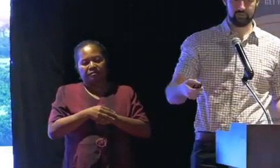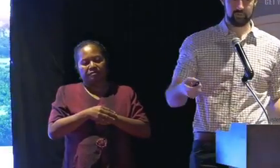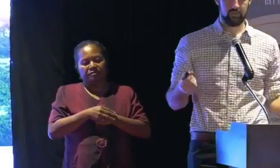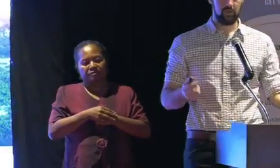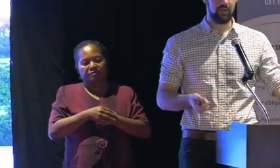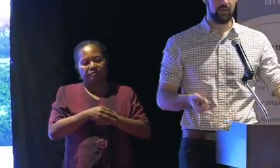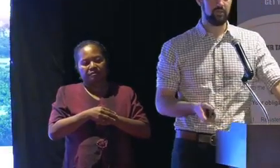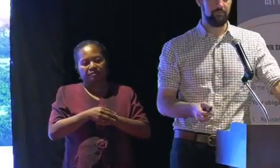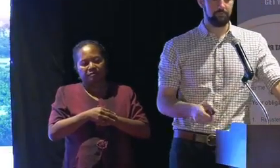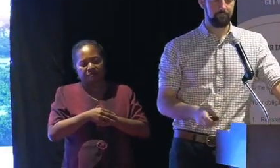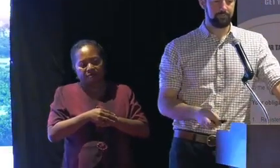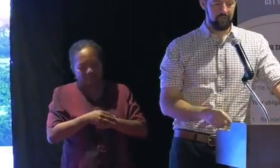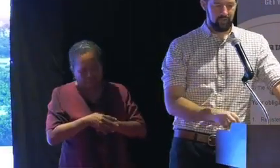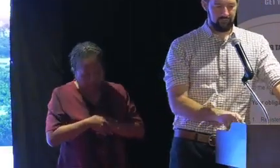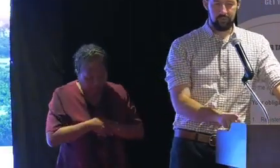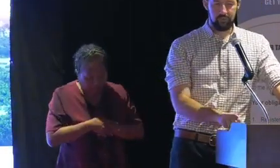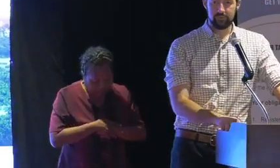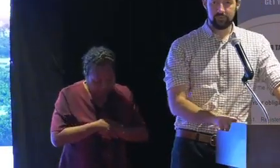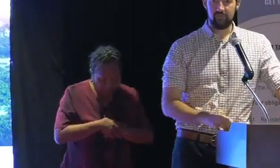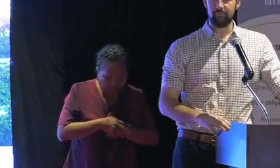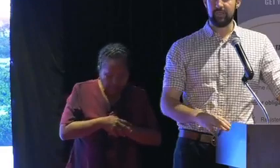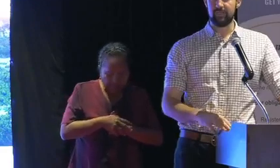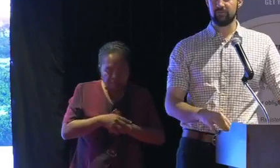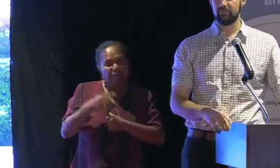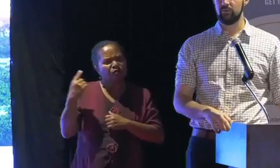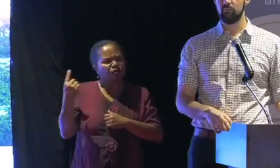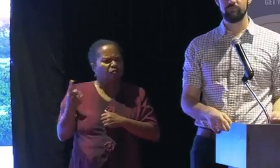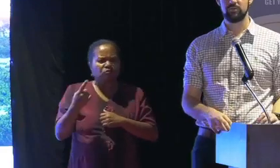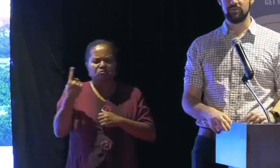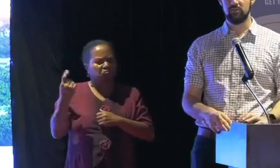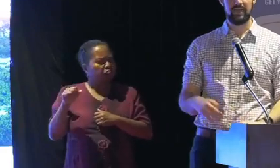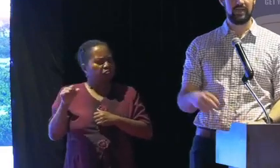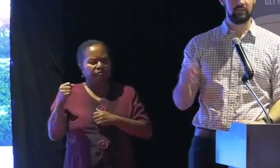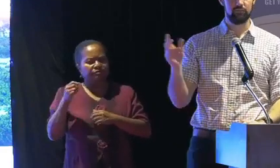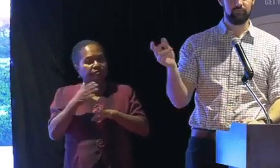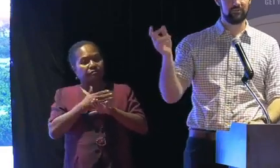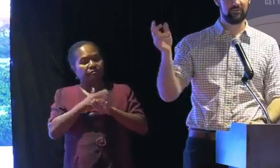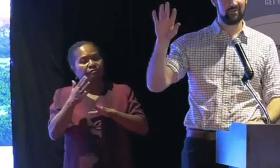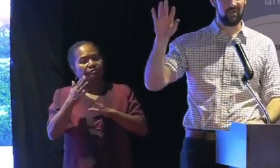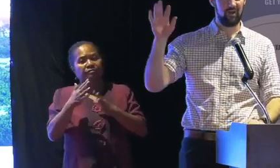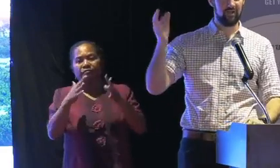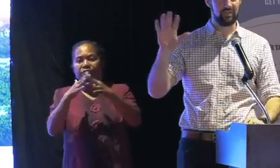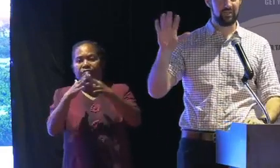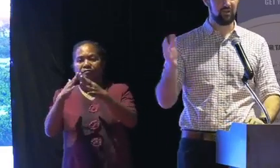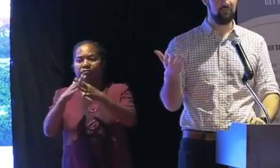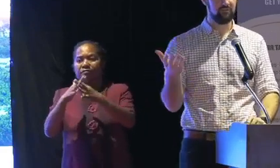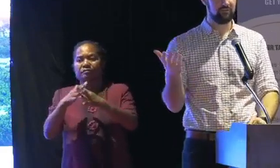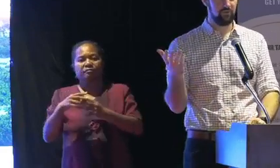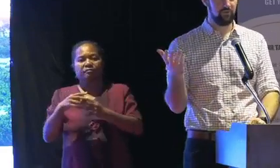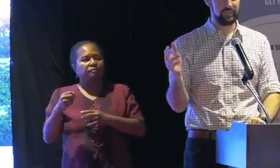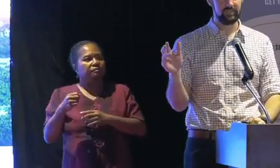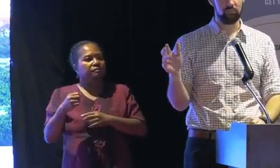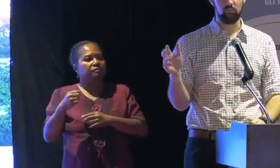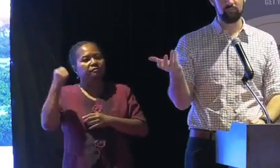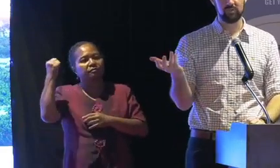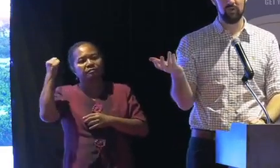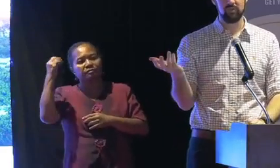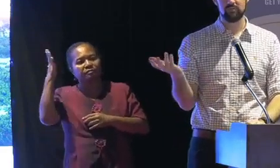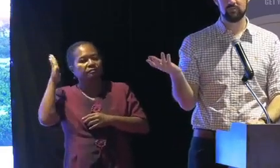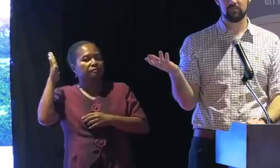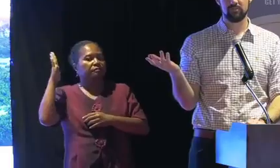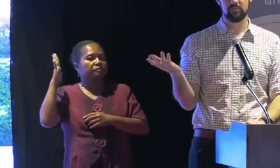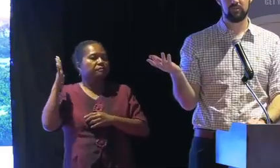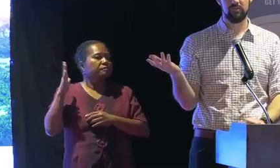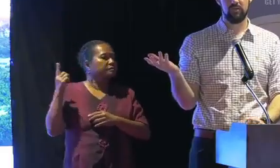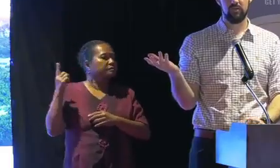if it works. All right, so for those who haven't been to the new website, show of hands who have been to the irc.gov.pg